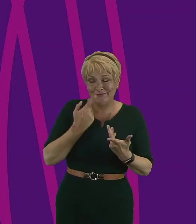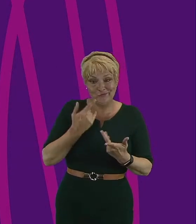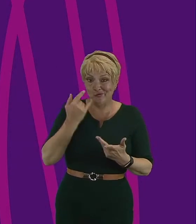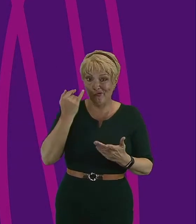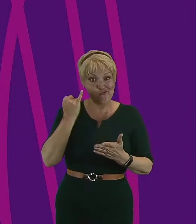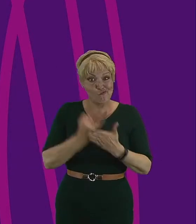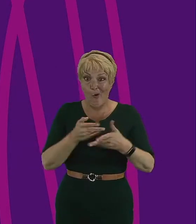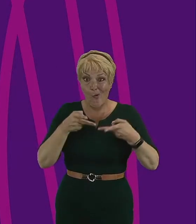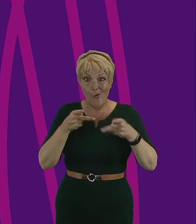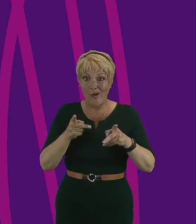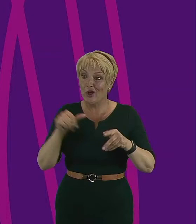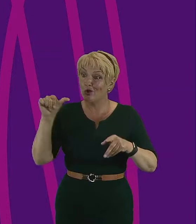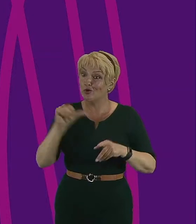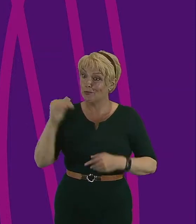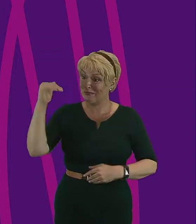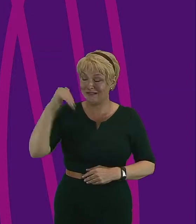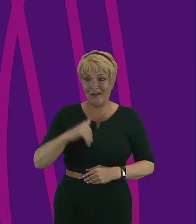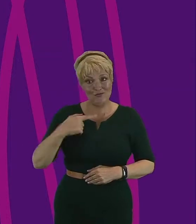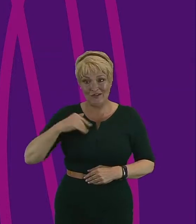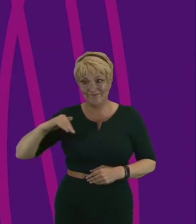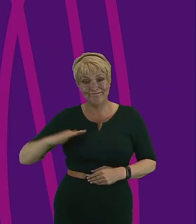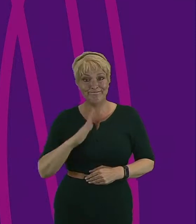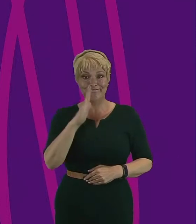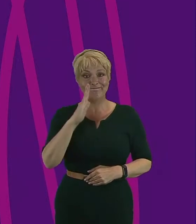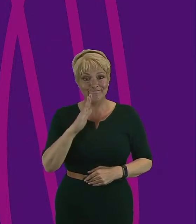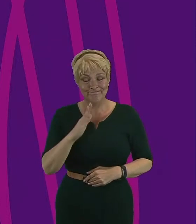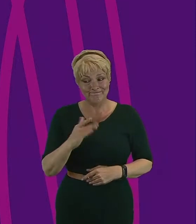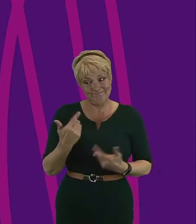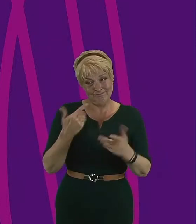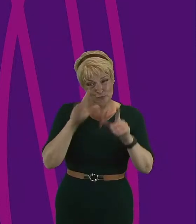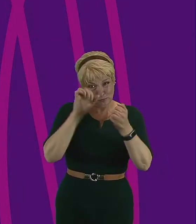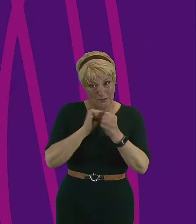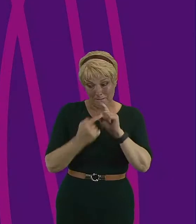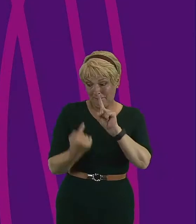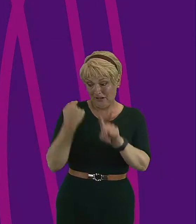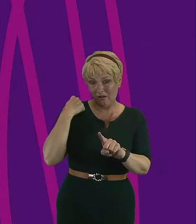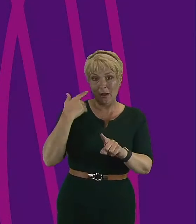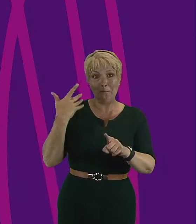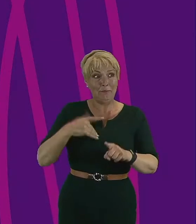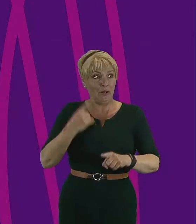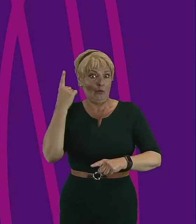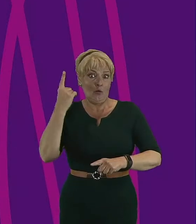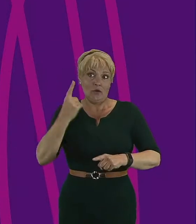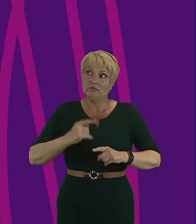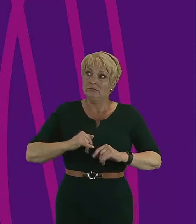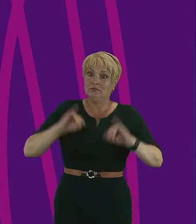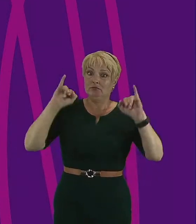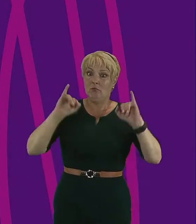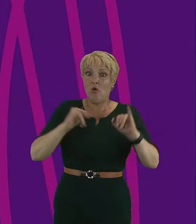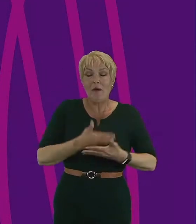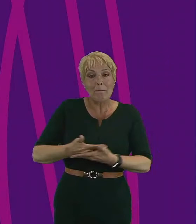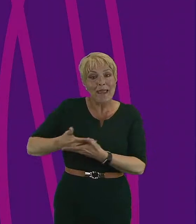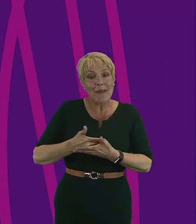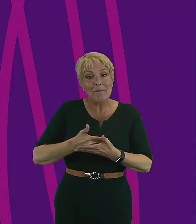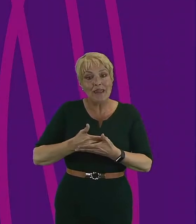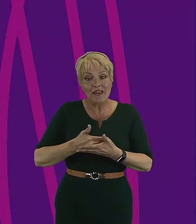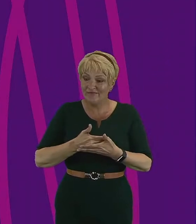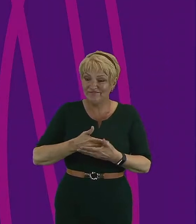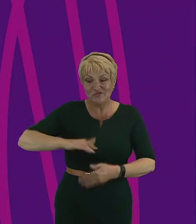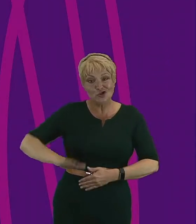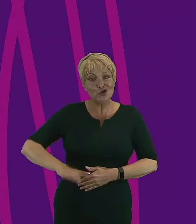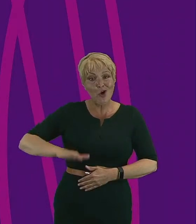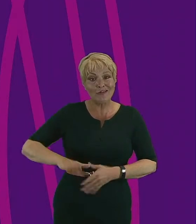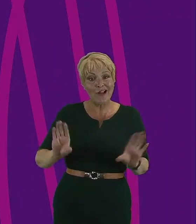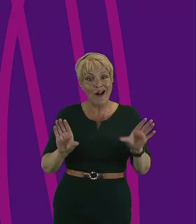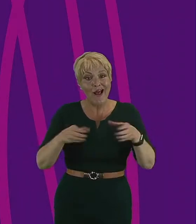and regulations, taking the recent outcry over restrictions on baby and toddler classes as one example, leads to more questions about how